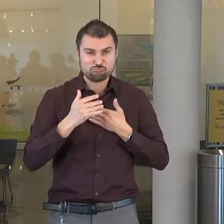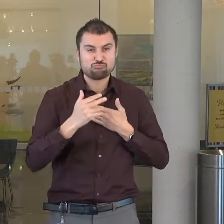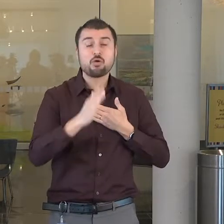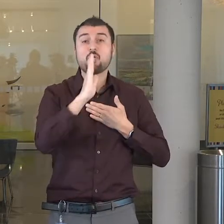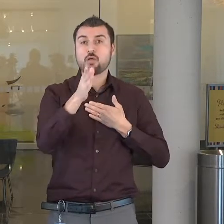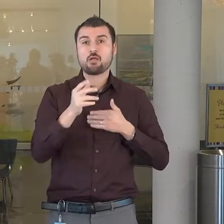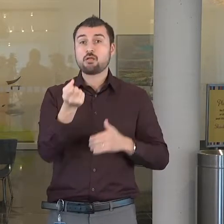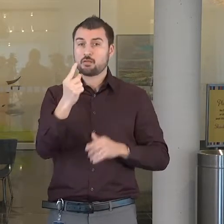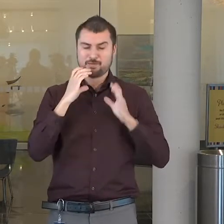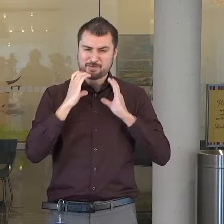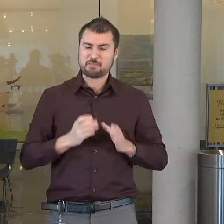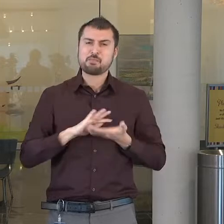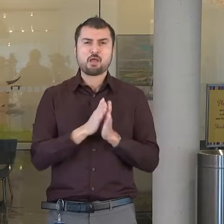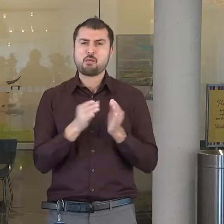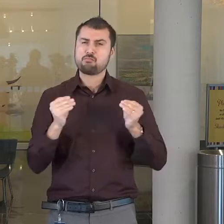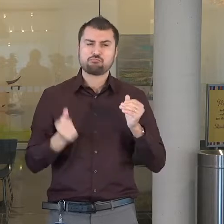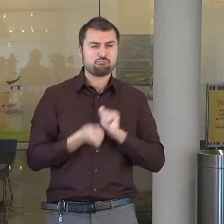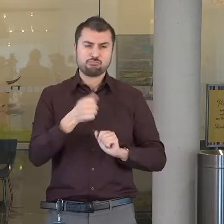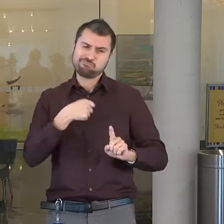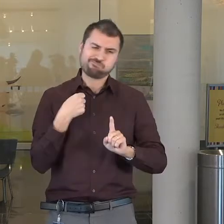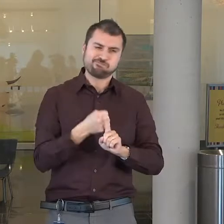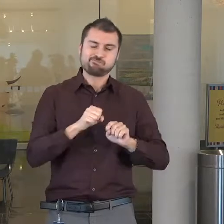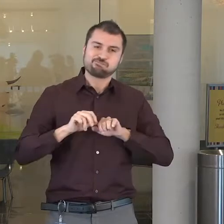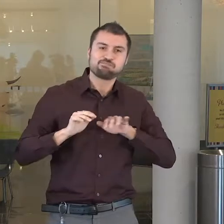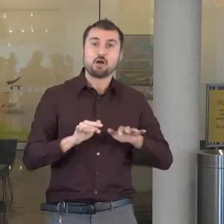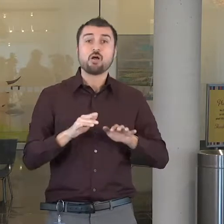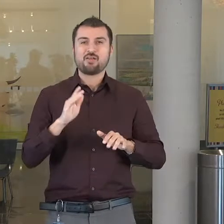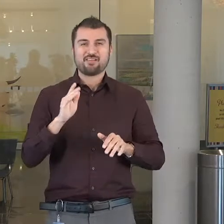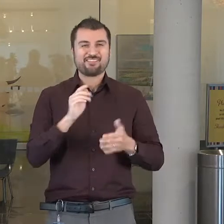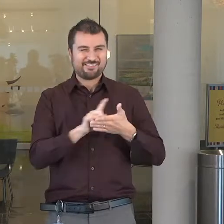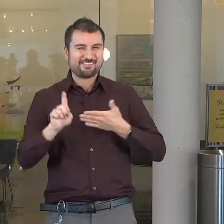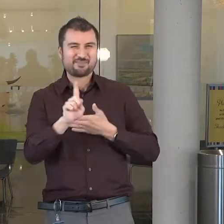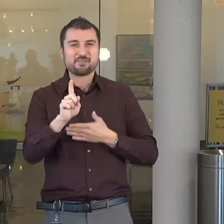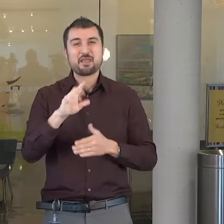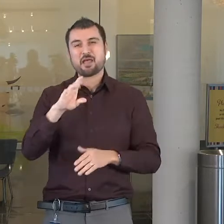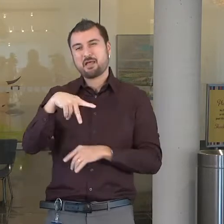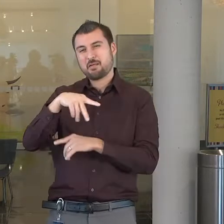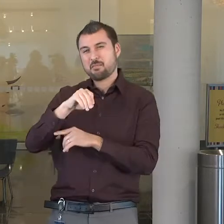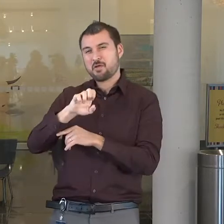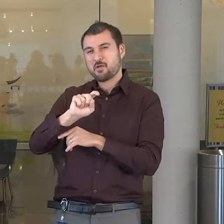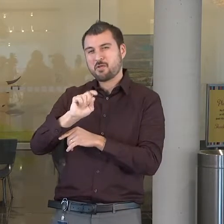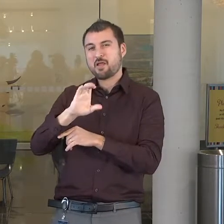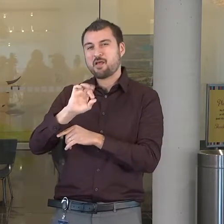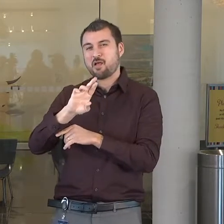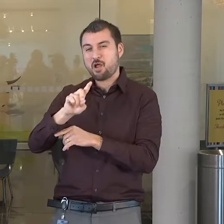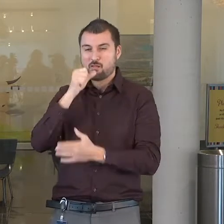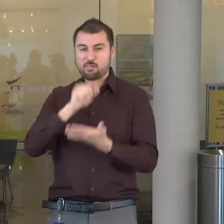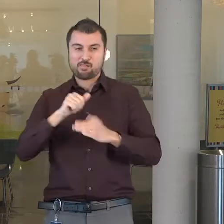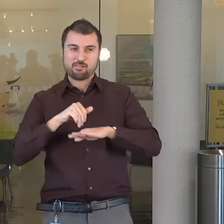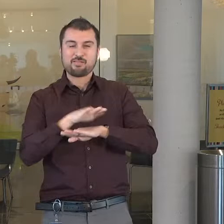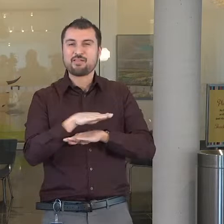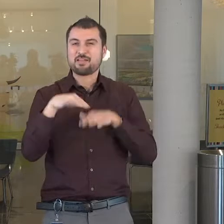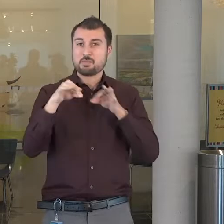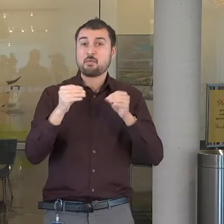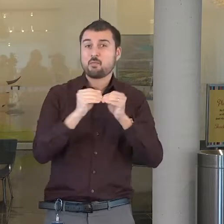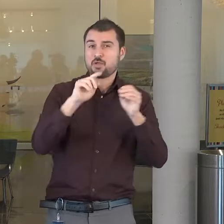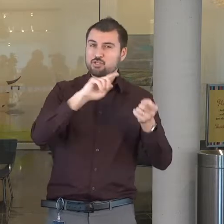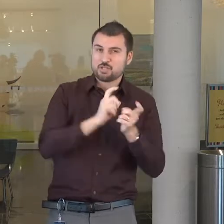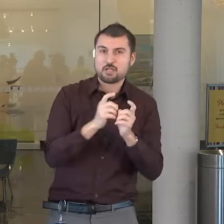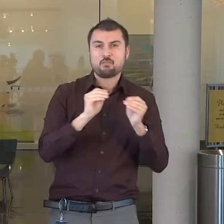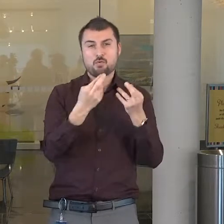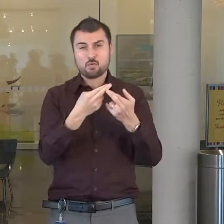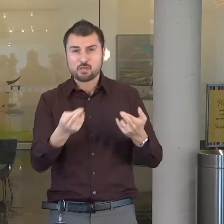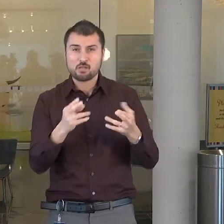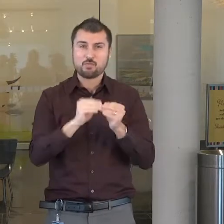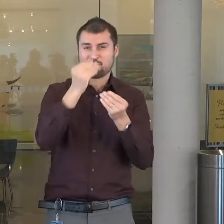who are expected to be the most impacted will be mailed a postcard next week describing these changes and providing more resources and more